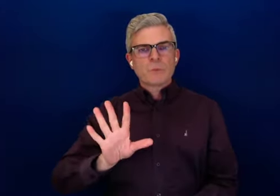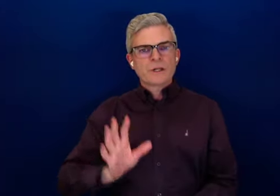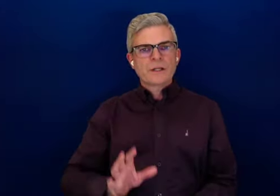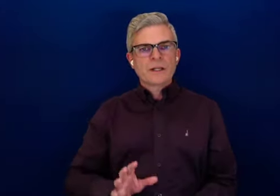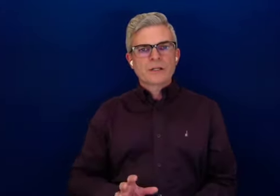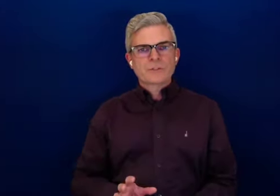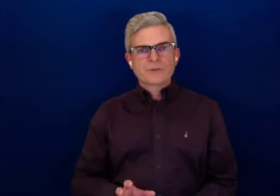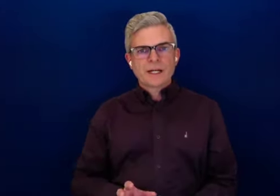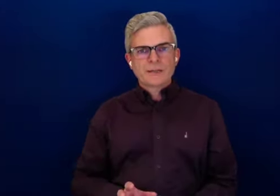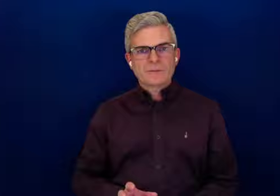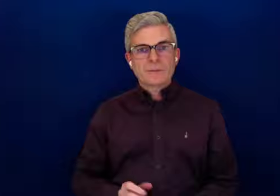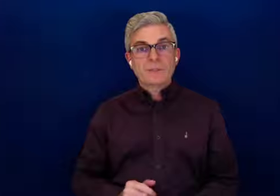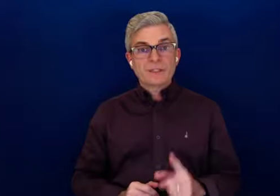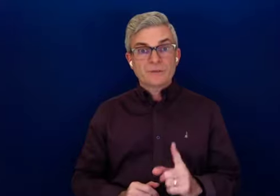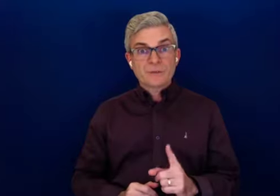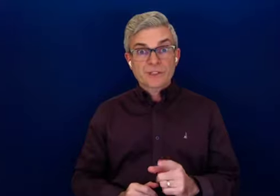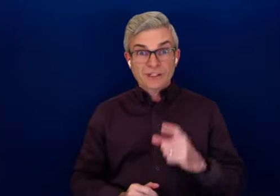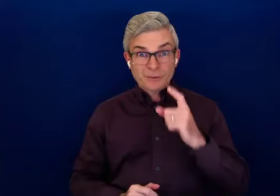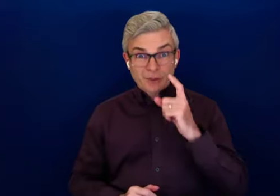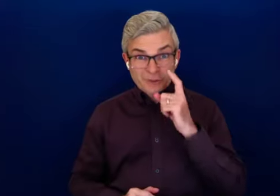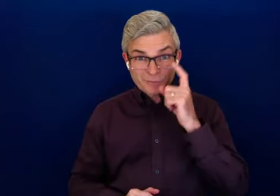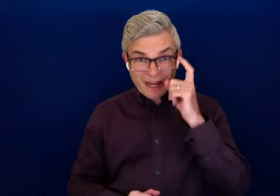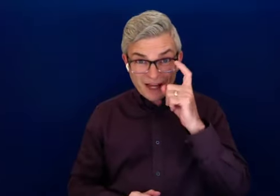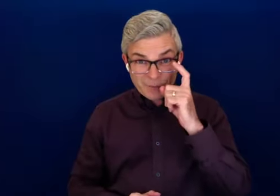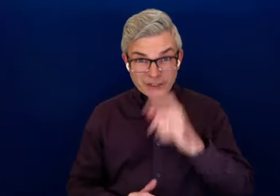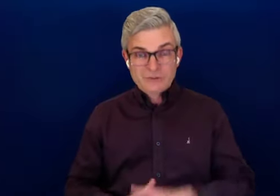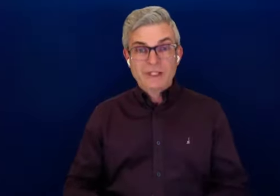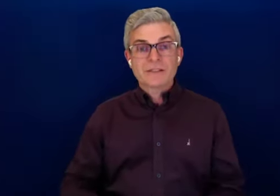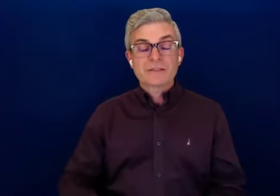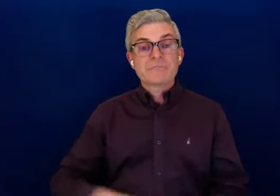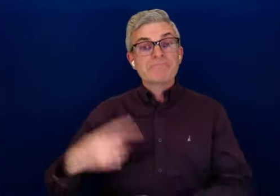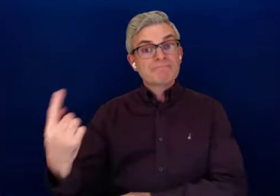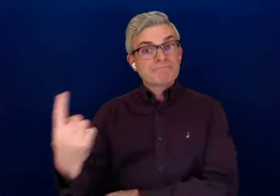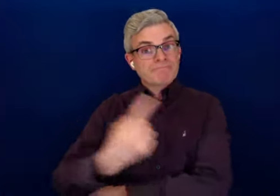One day I was five. But if you sign it with eyebrows raised,